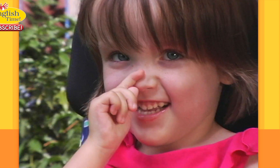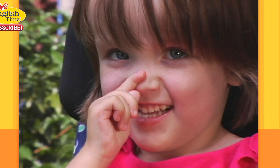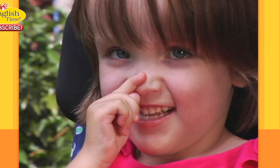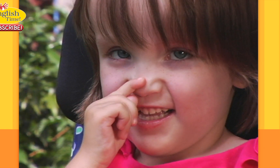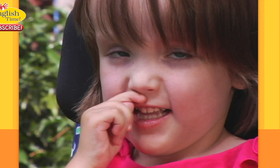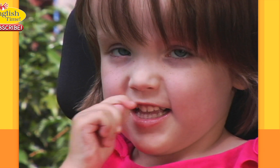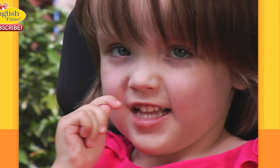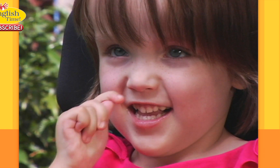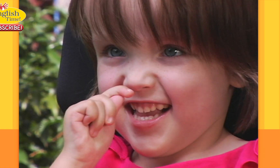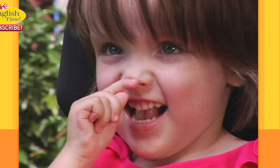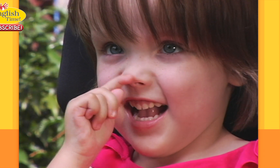Mouse.